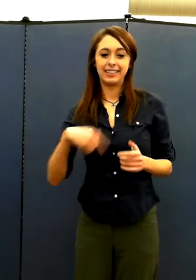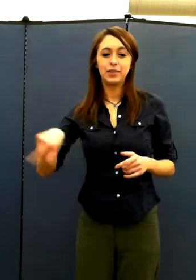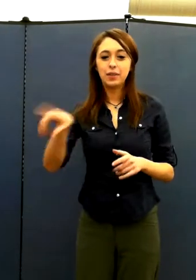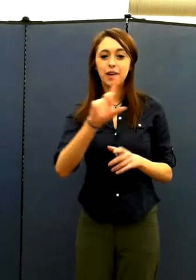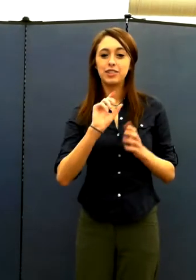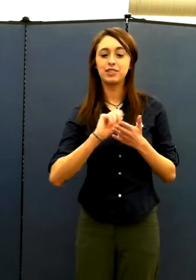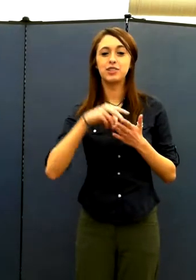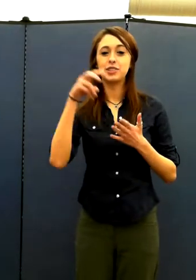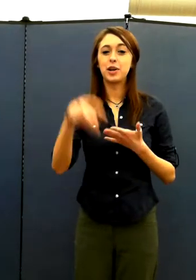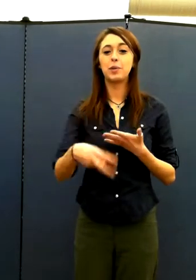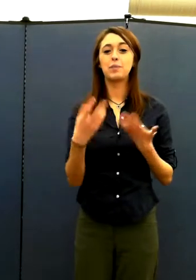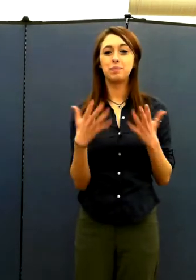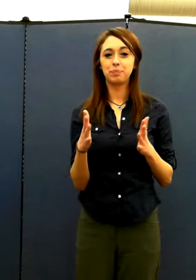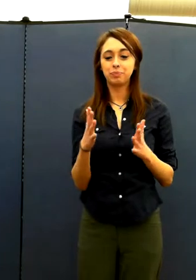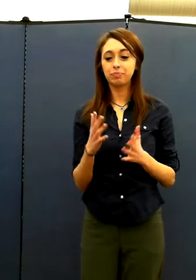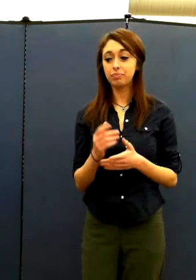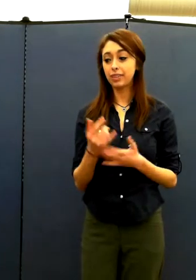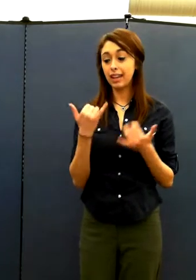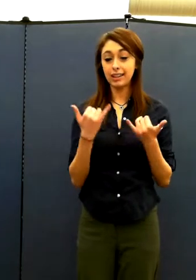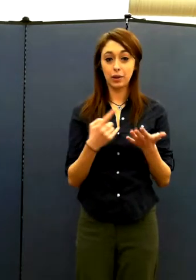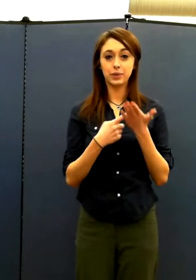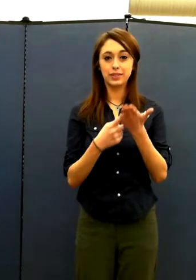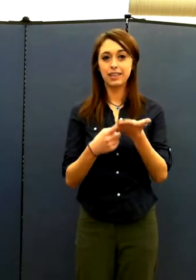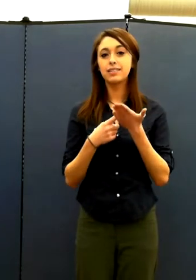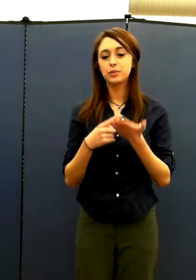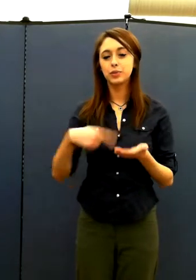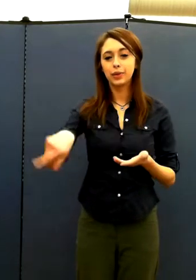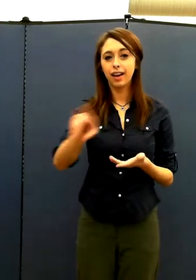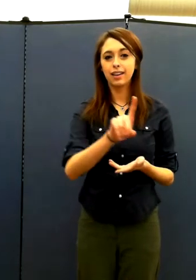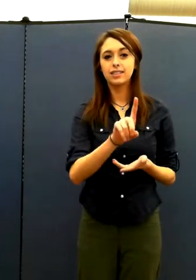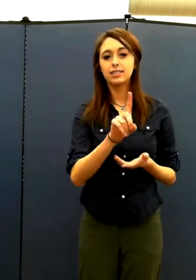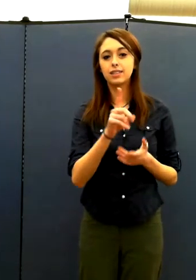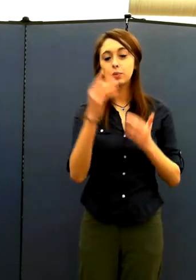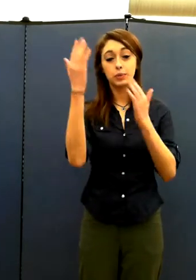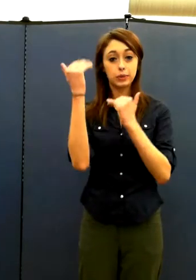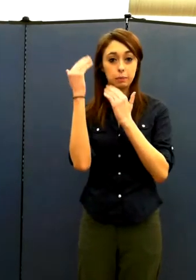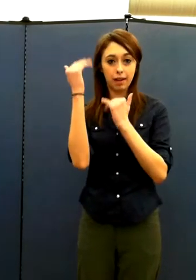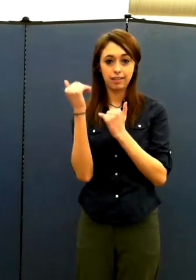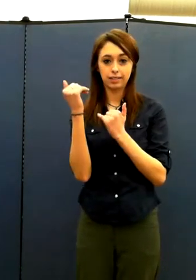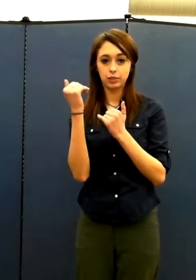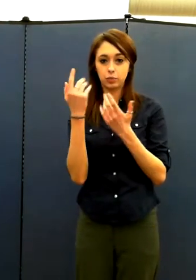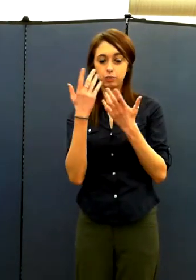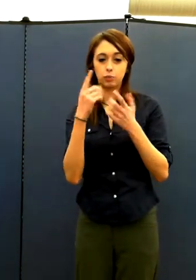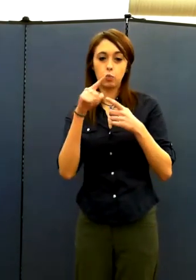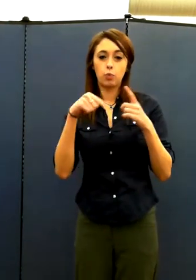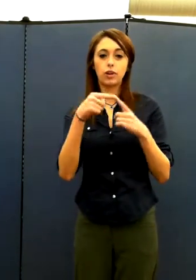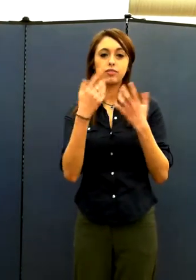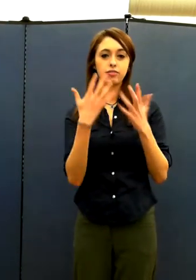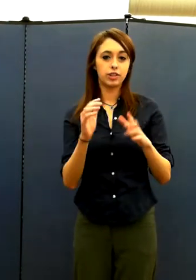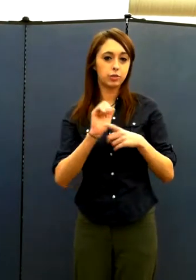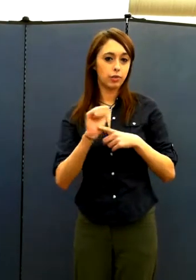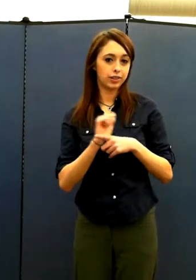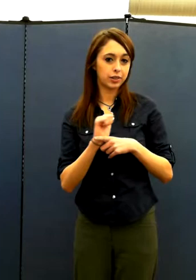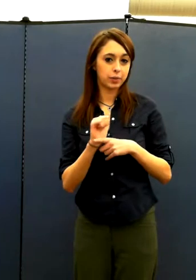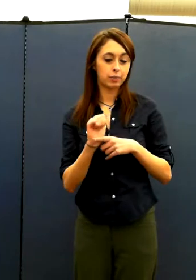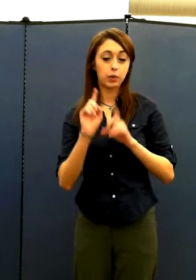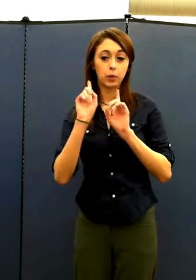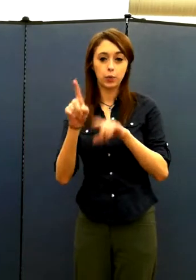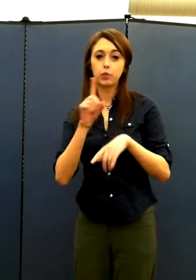want to discuss with you guys what you can expect once you finish your practicum and when you go out into the real world. So what's going to